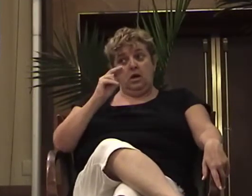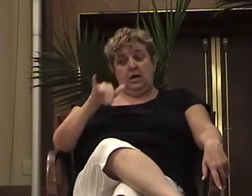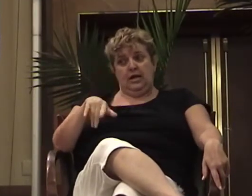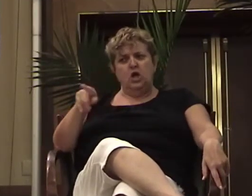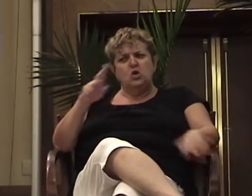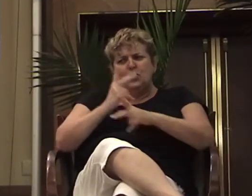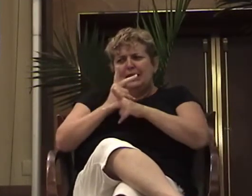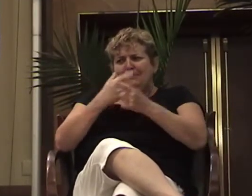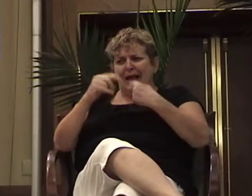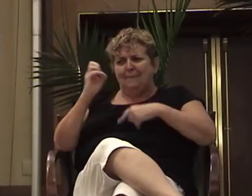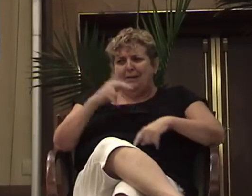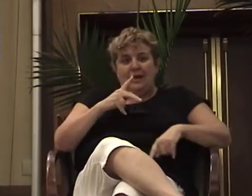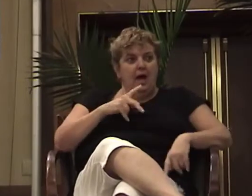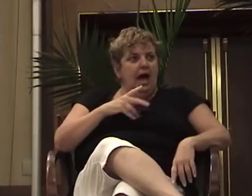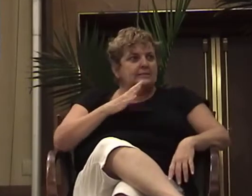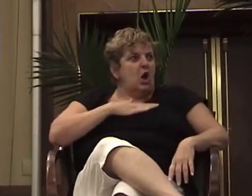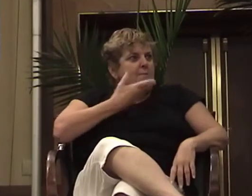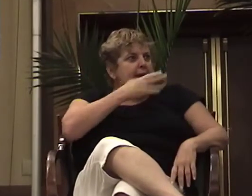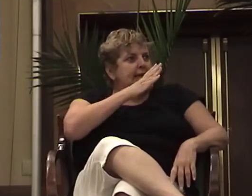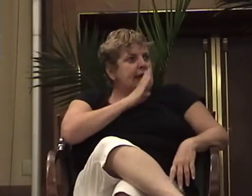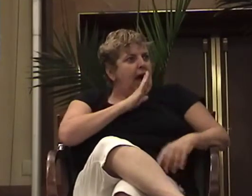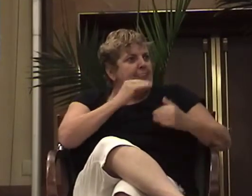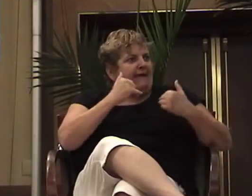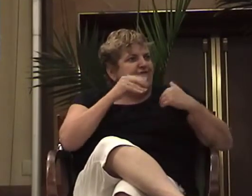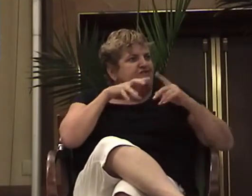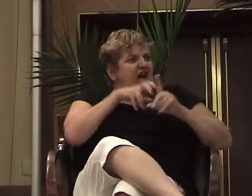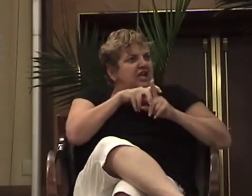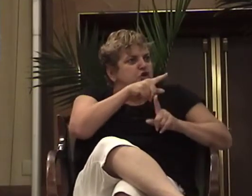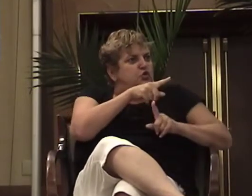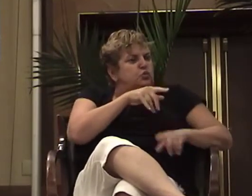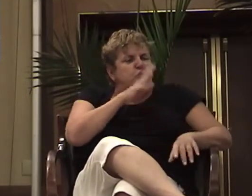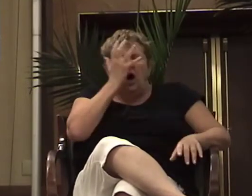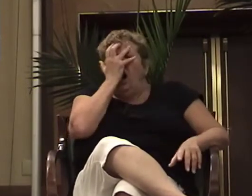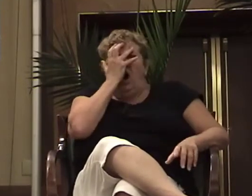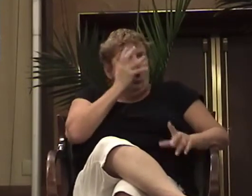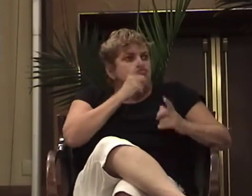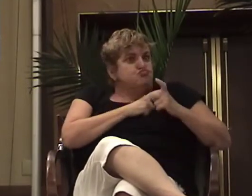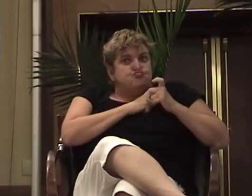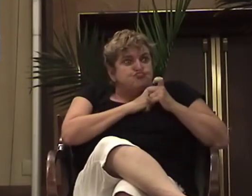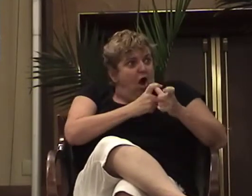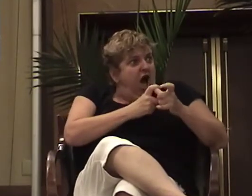my God, they got you too. Run for your life, run.